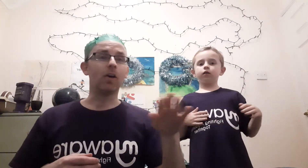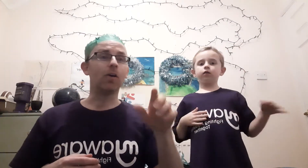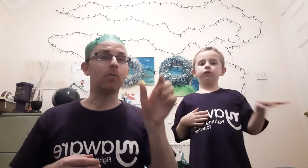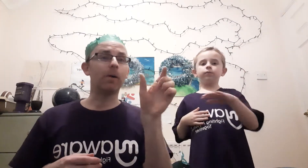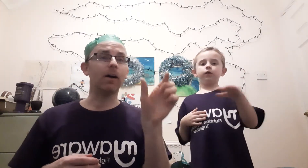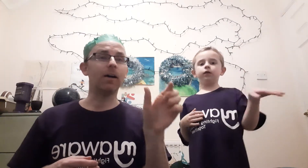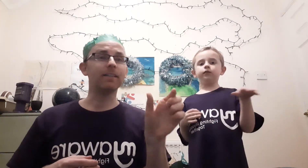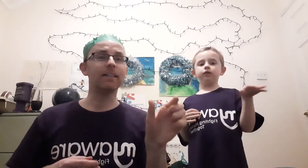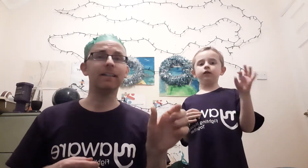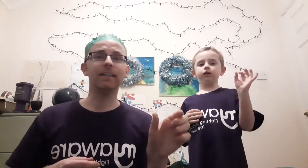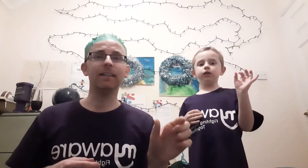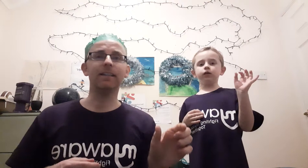Nobody